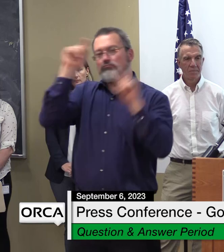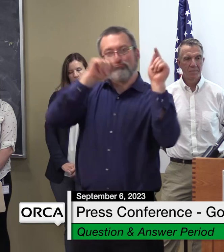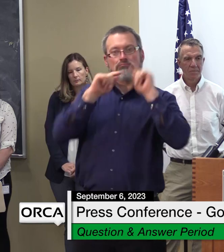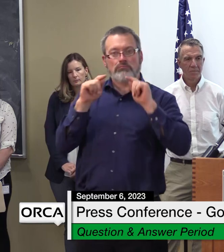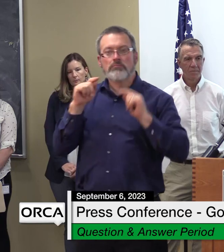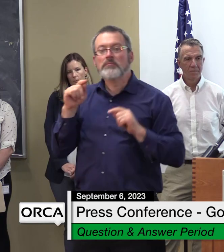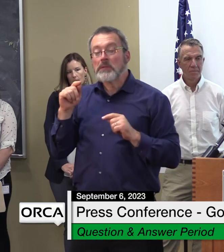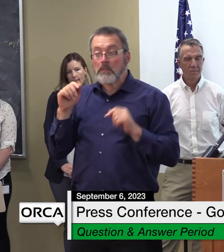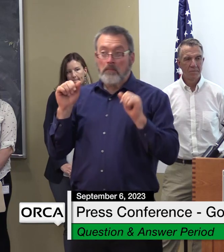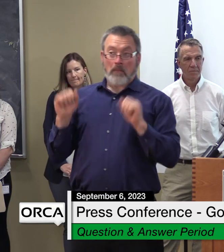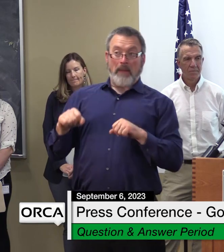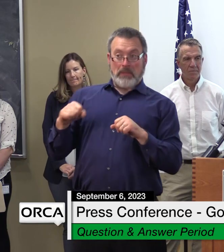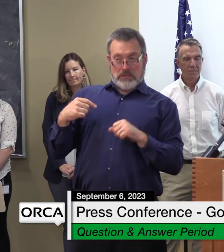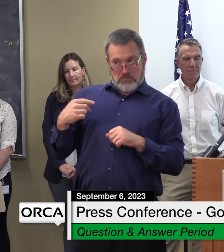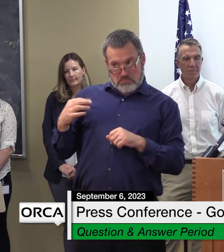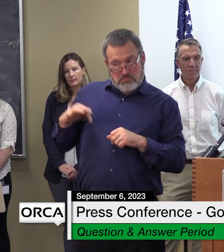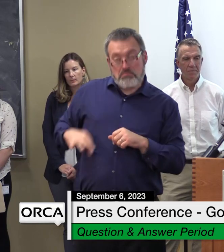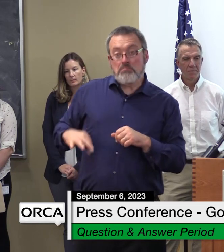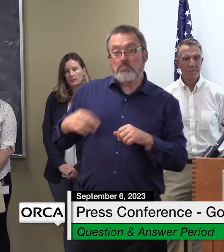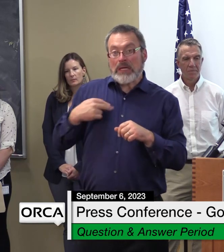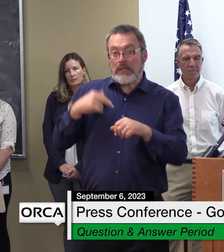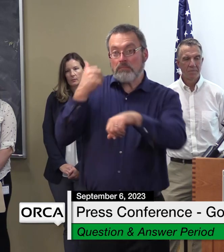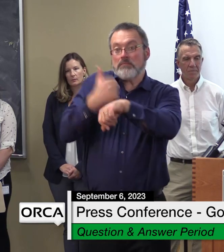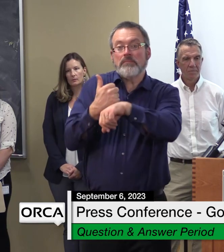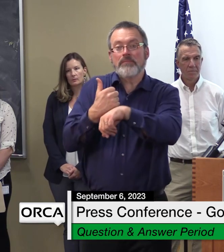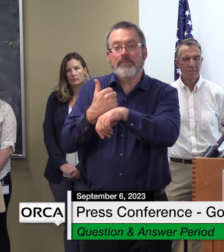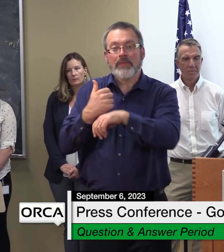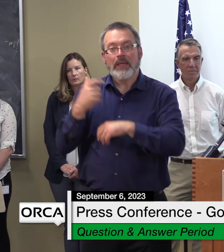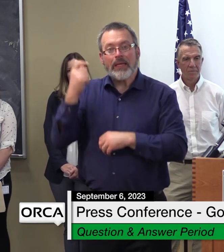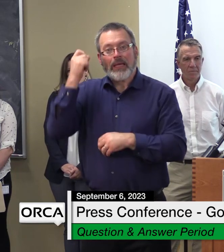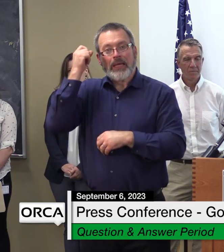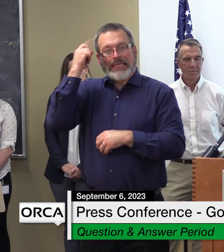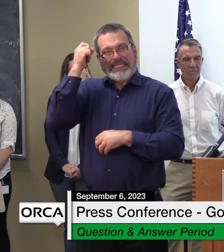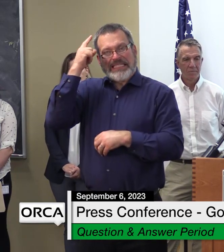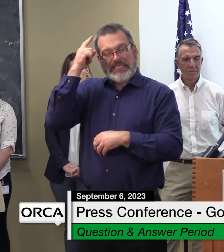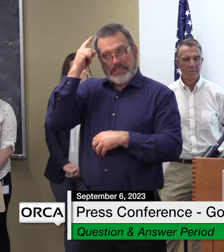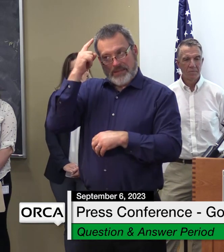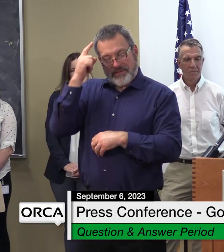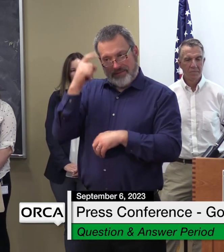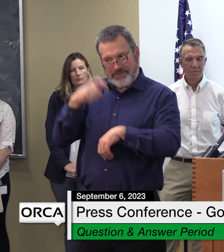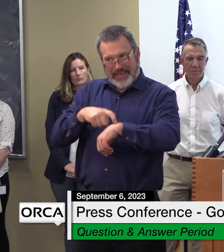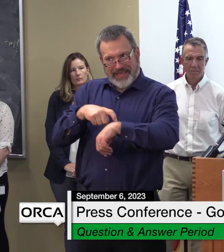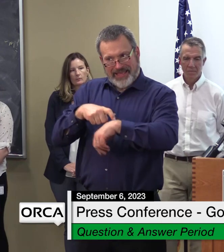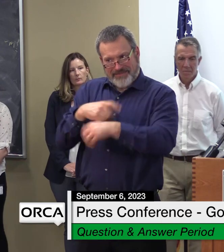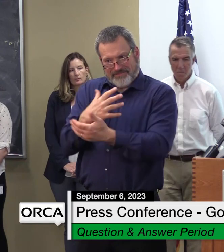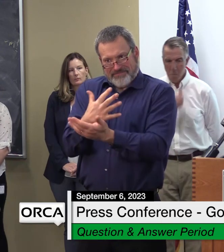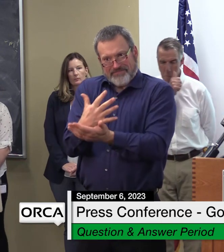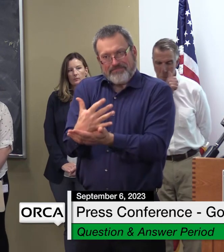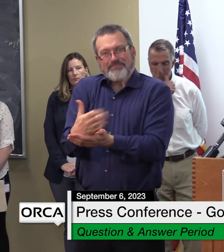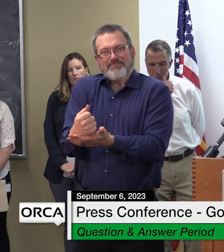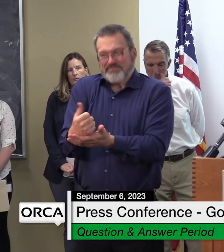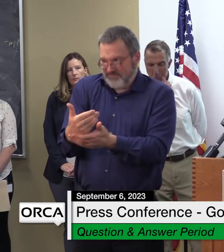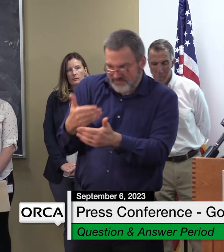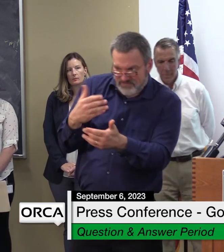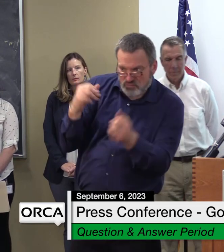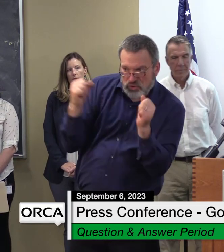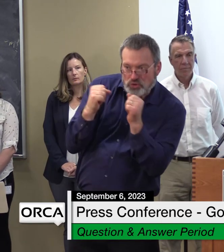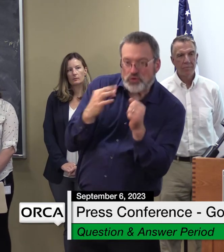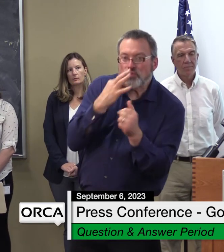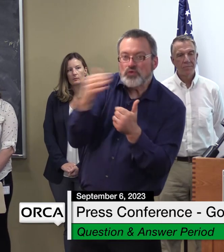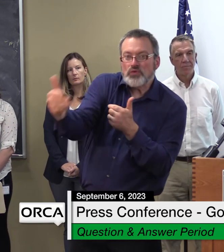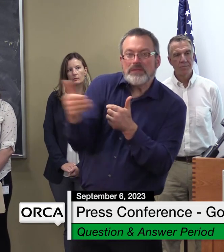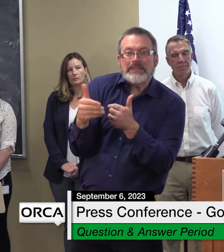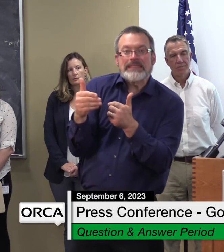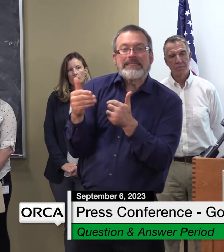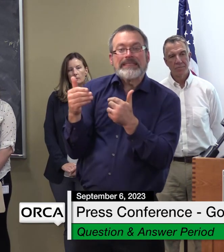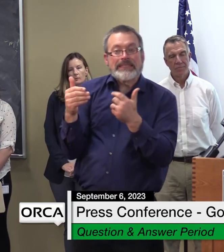us. Recognizing we're running up against winter, obviously. So working very closely with the state and people who are offering